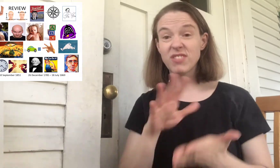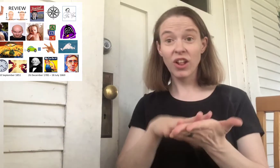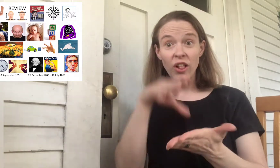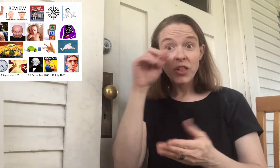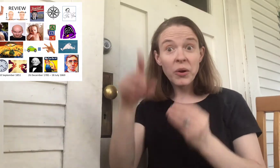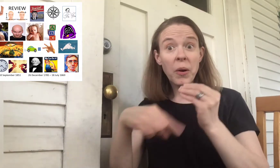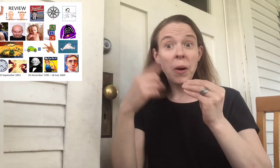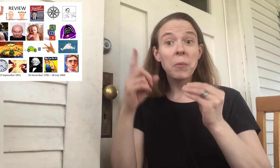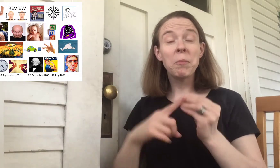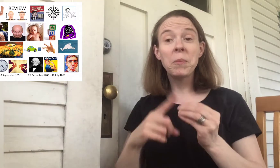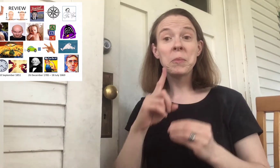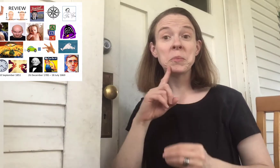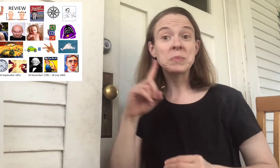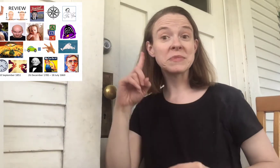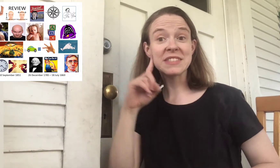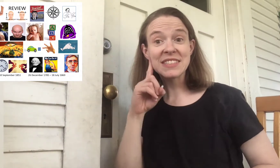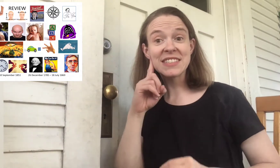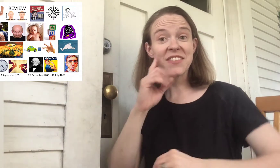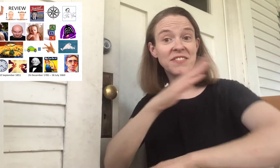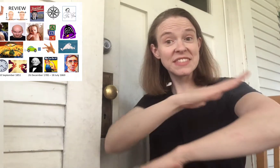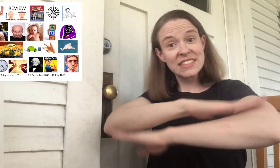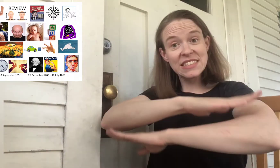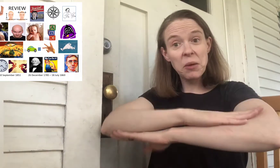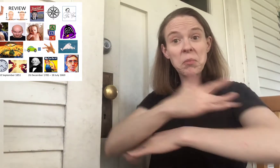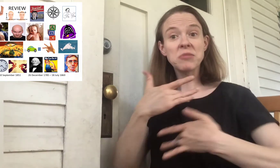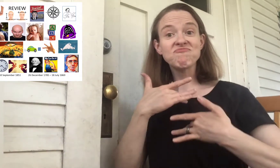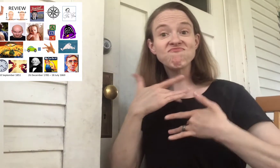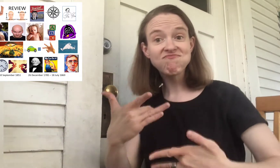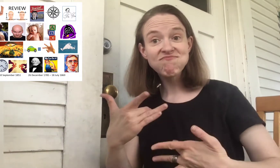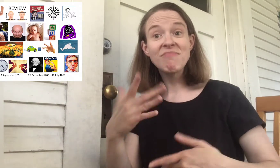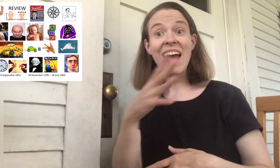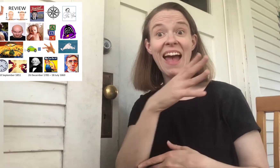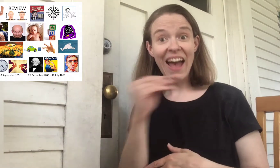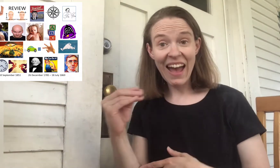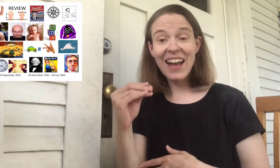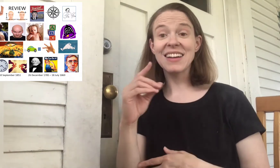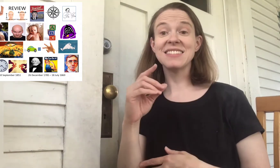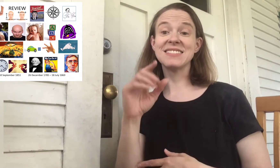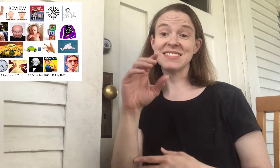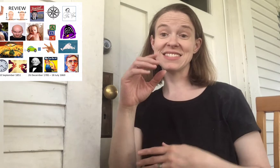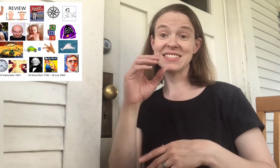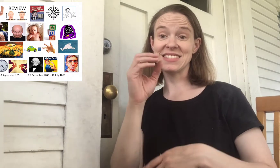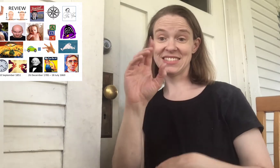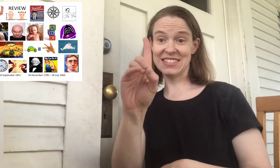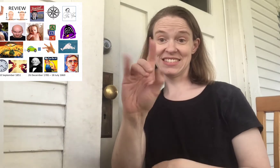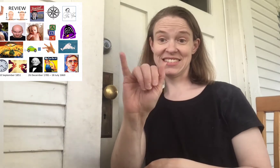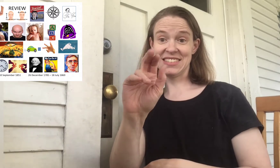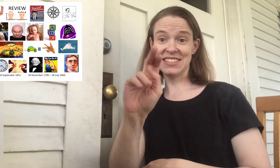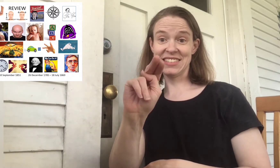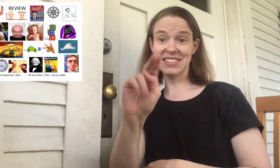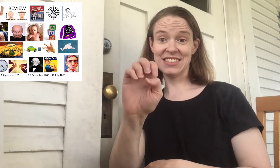in ASL. You've learned about deaf table tendencies and also